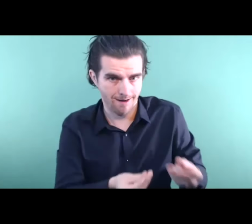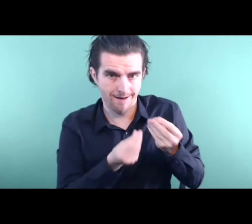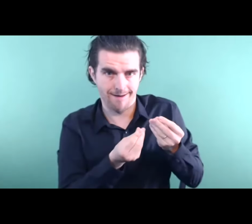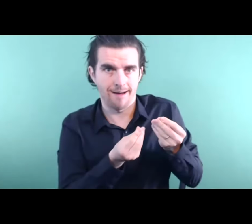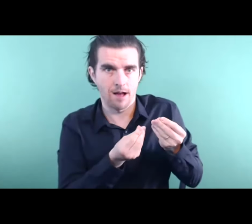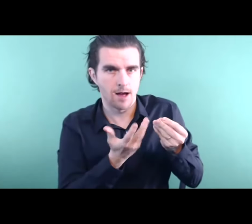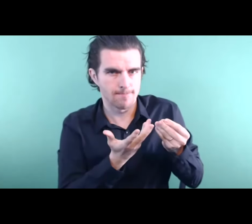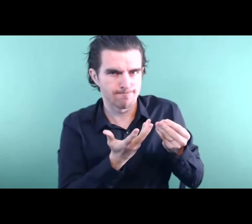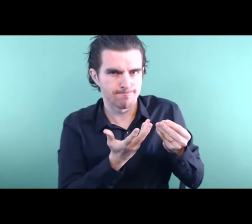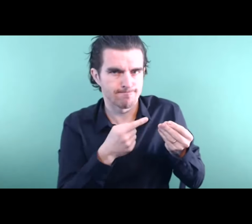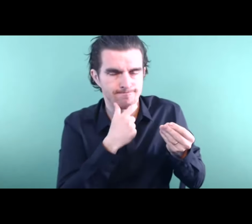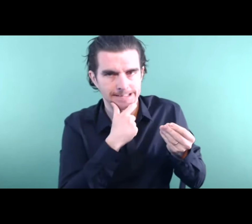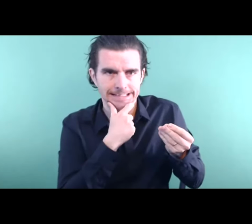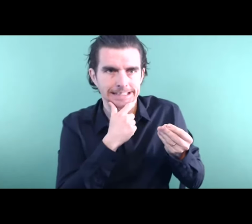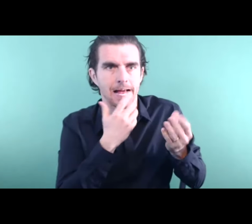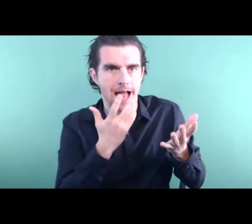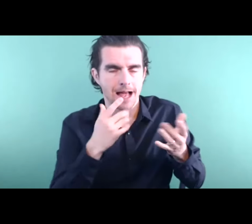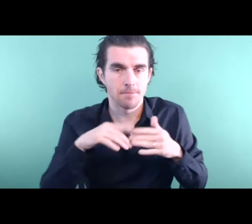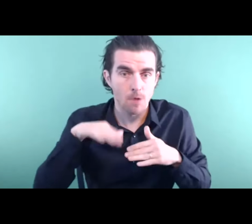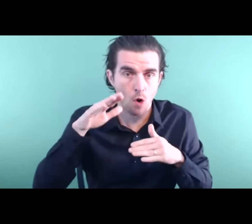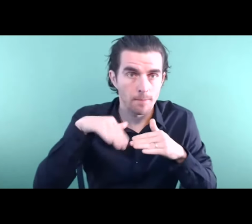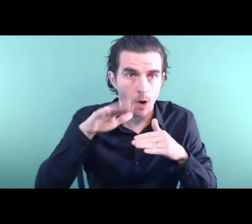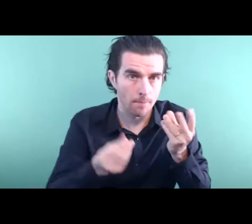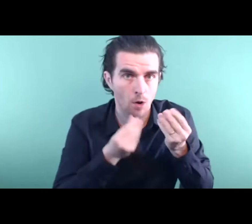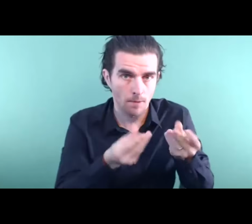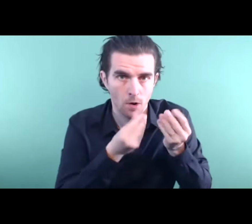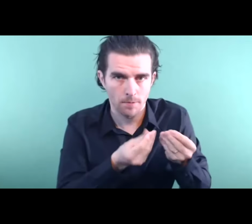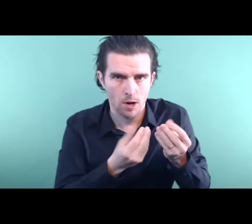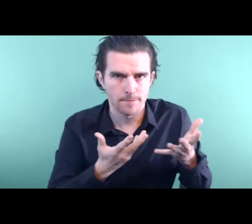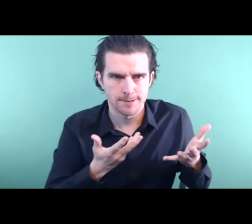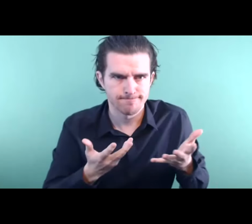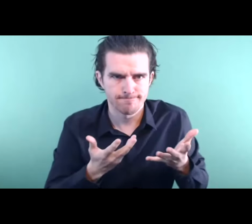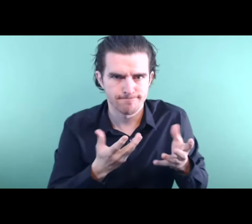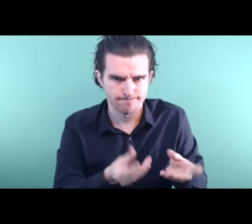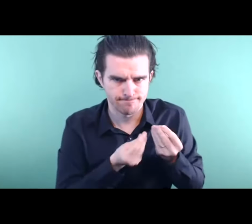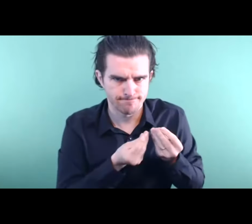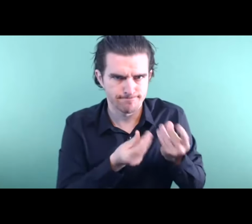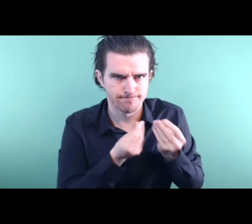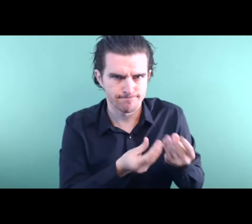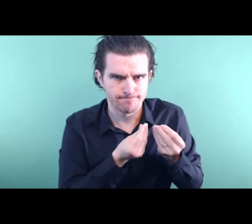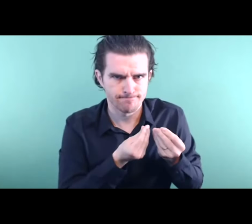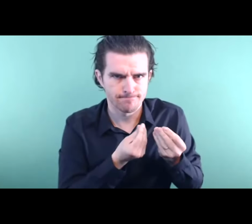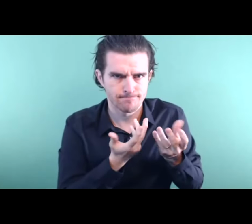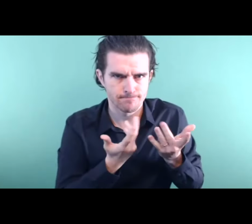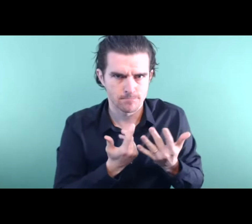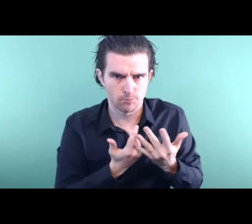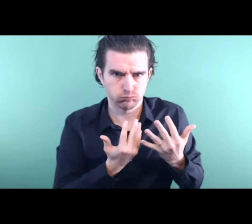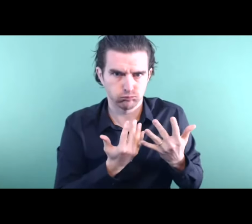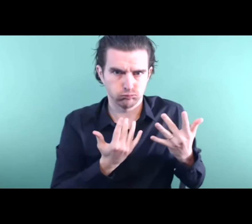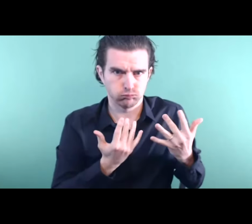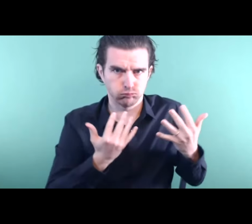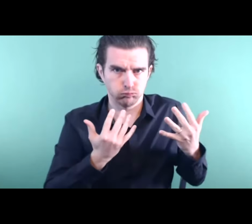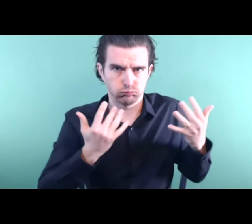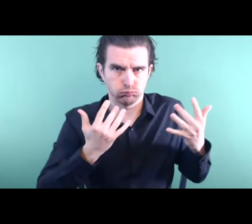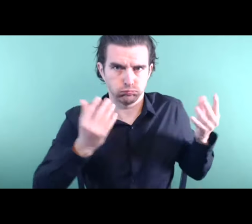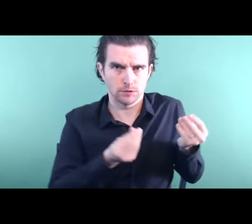have qualitative data or analysis, not enough, which I think is lacking. And one thing that is key, that is